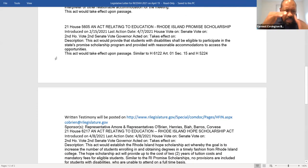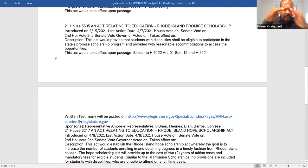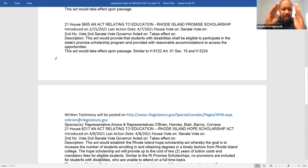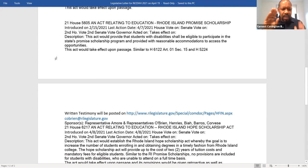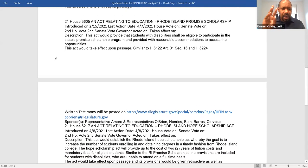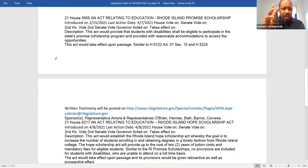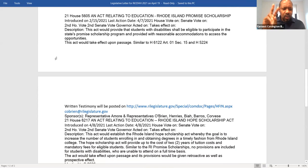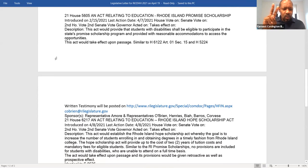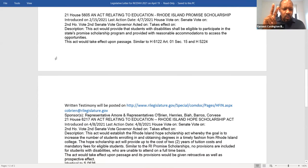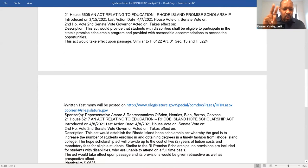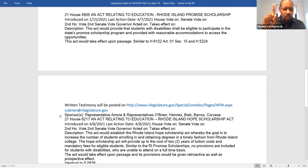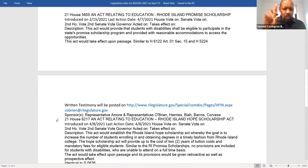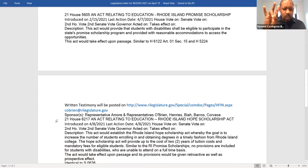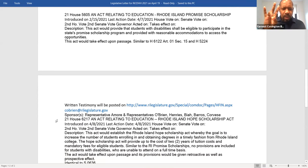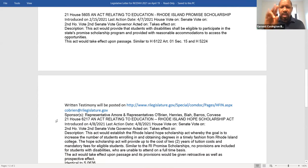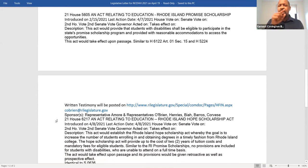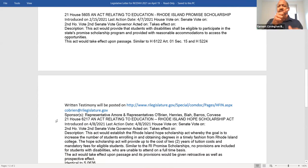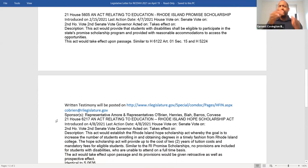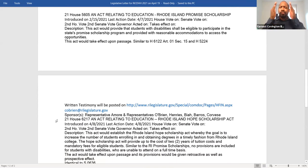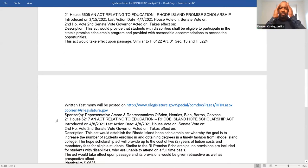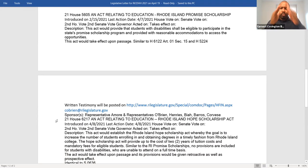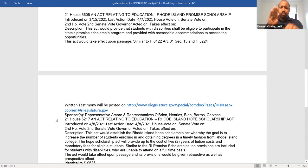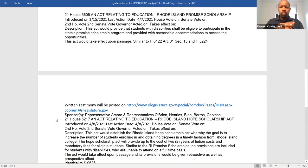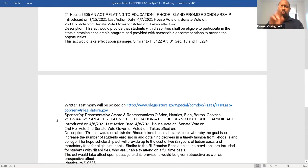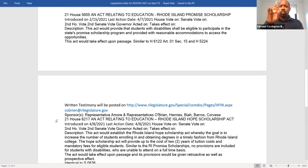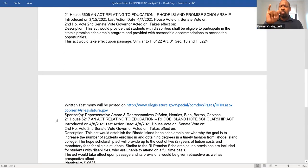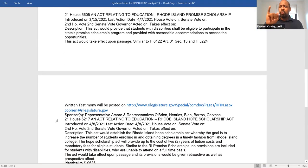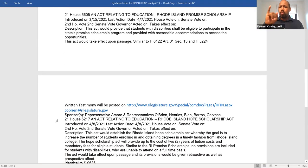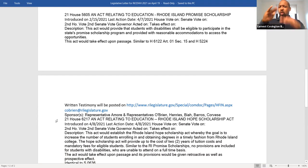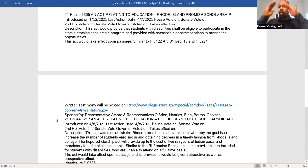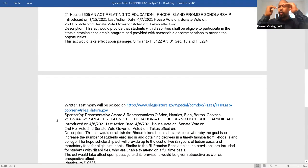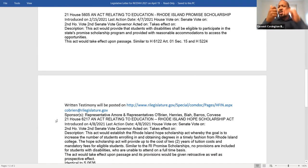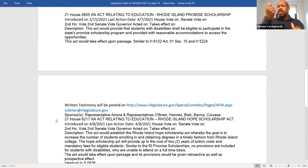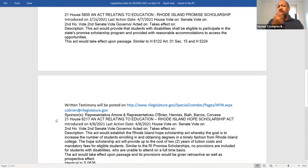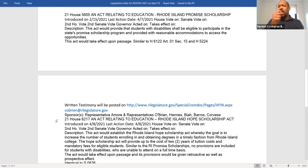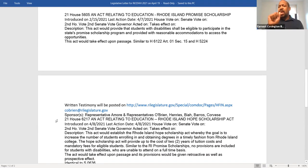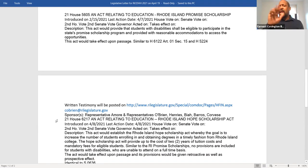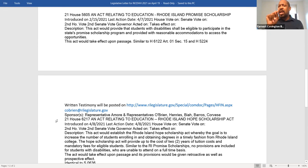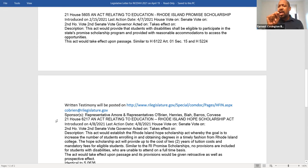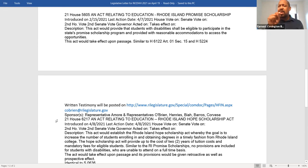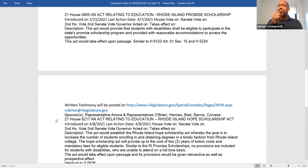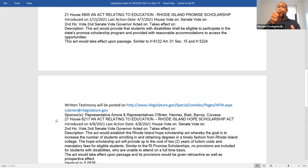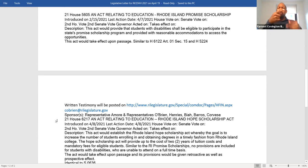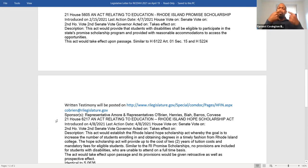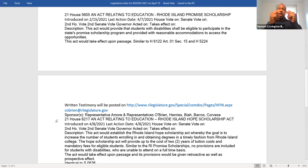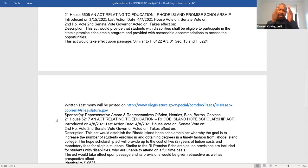and House 6217. This one focuses specifically on the Rhode